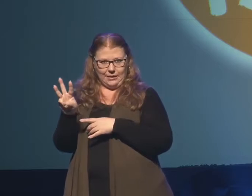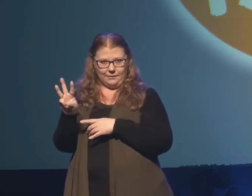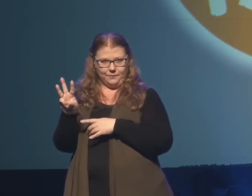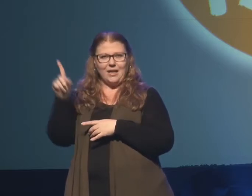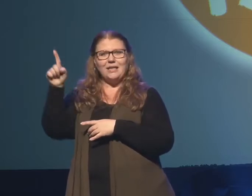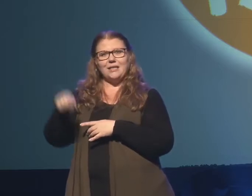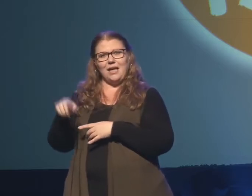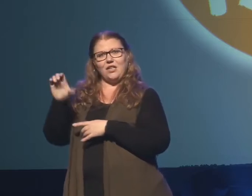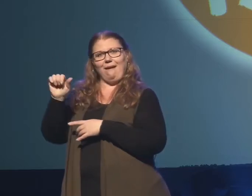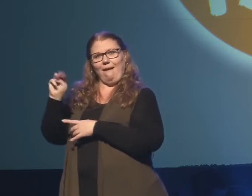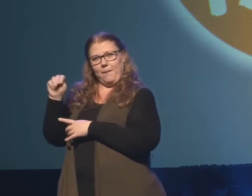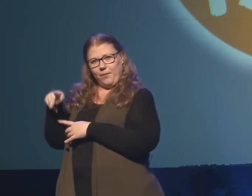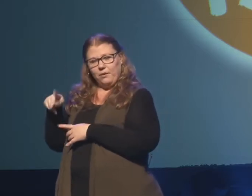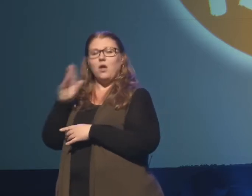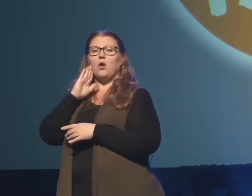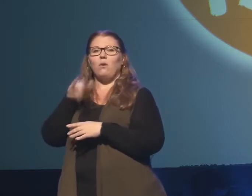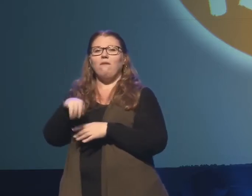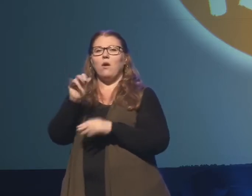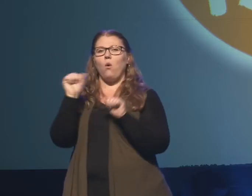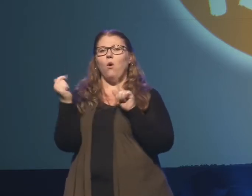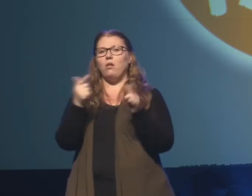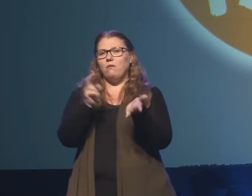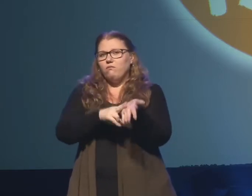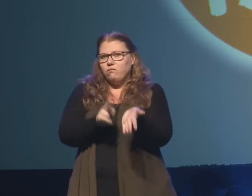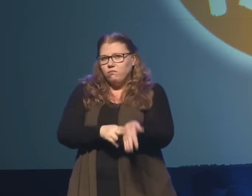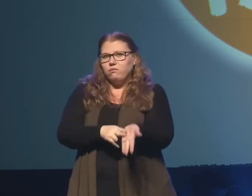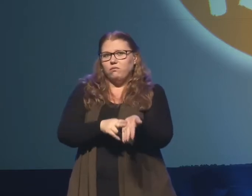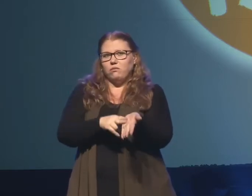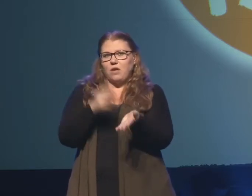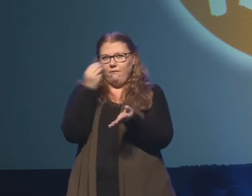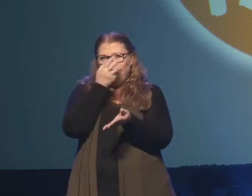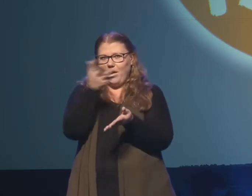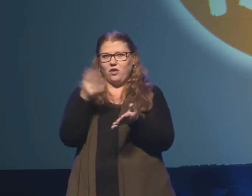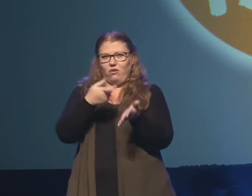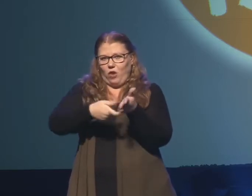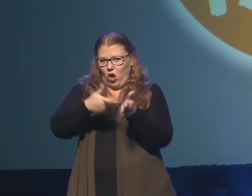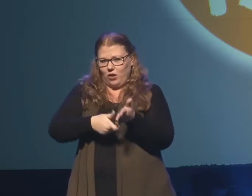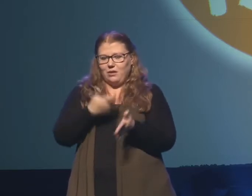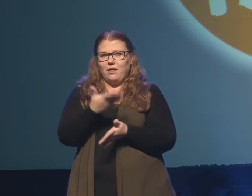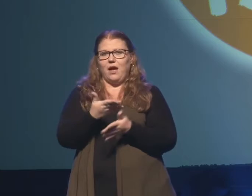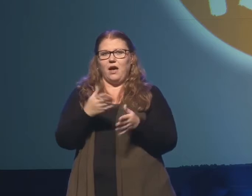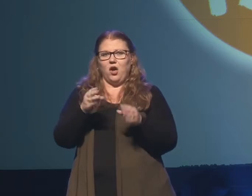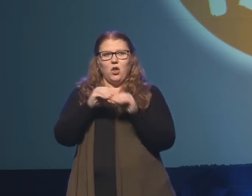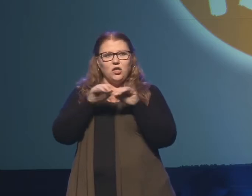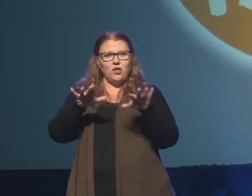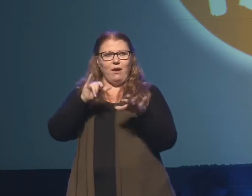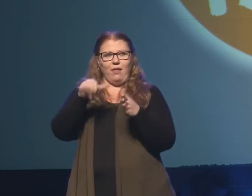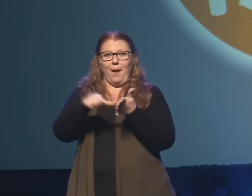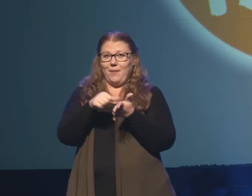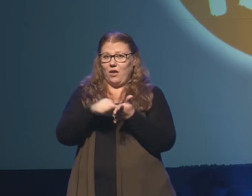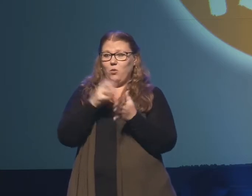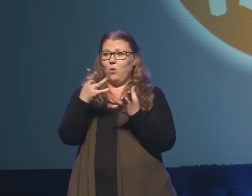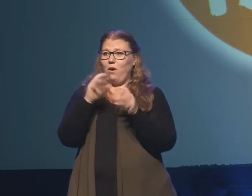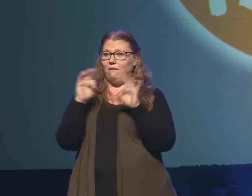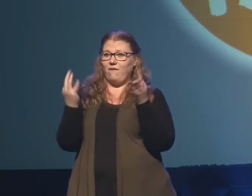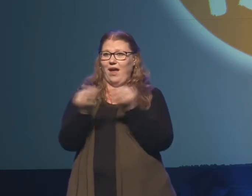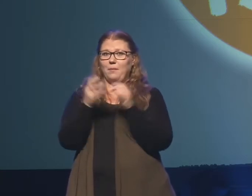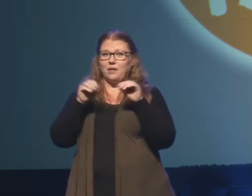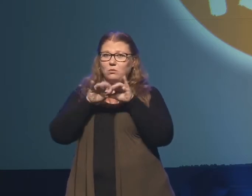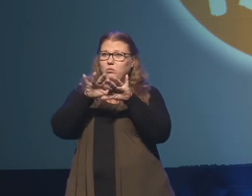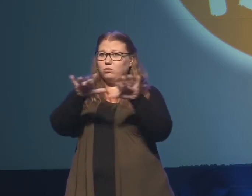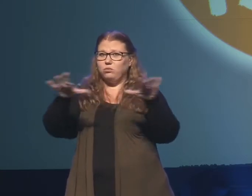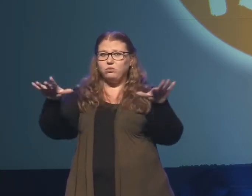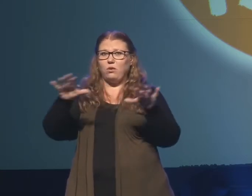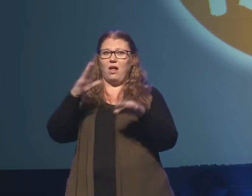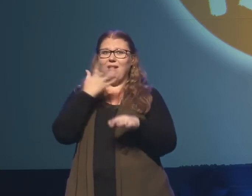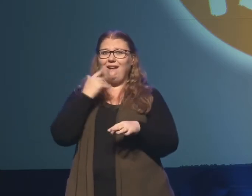crossroadscolorado.com/camp. And you can find out all the registration information, all the costs are there. Share that page out, would you, in social media? We want families all across Northern